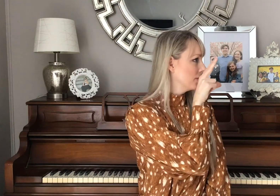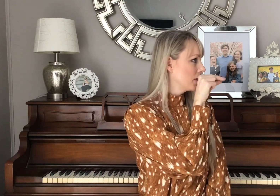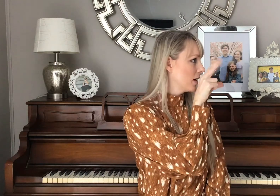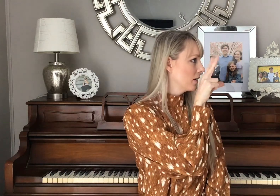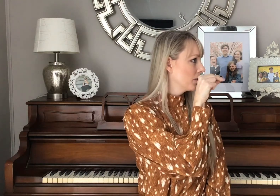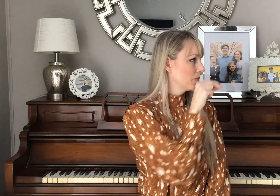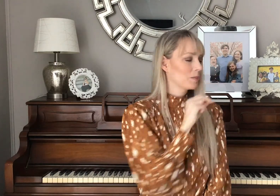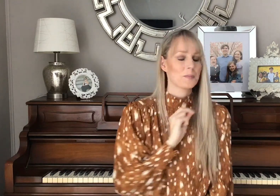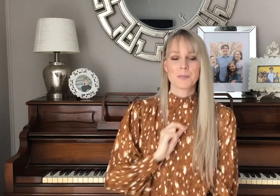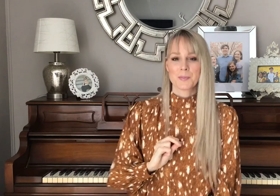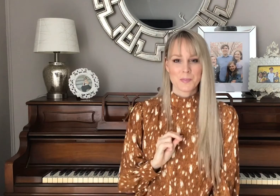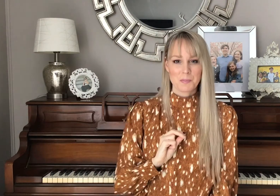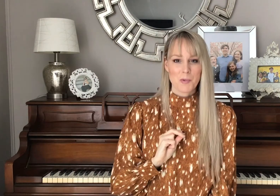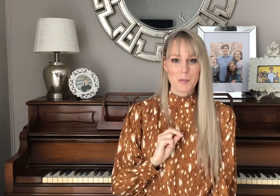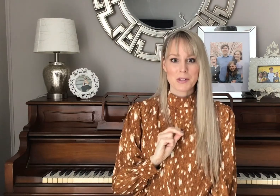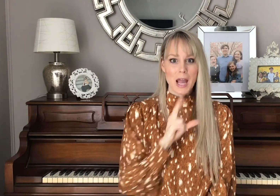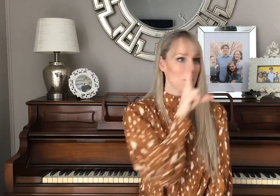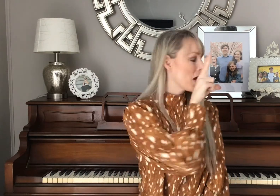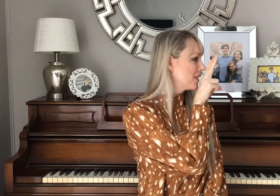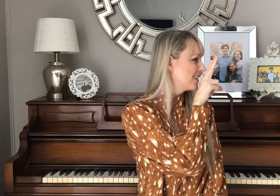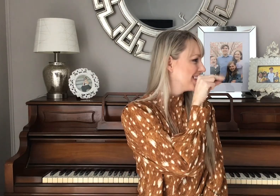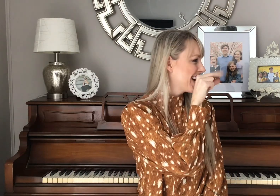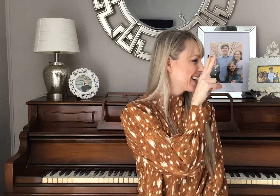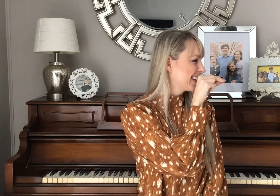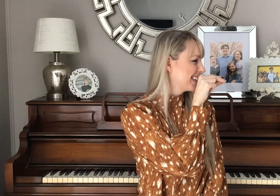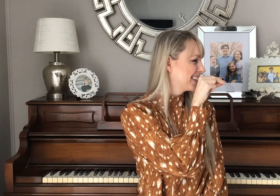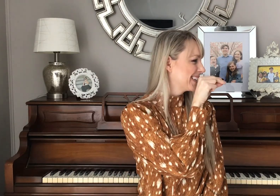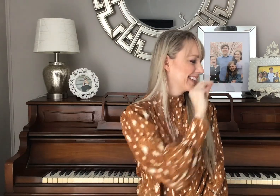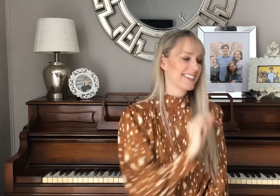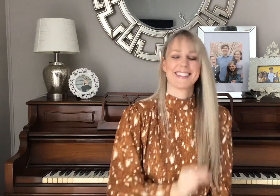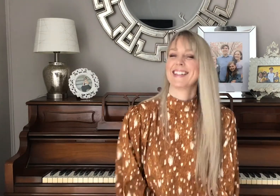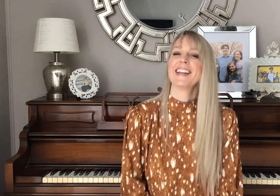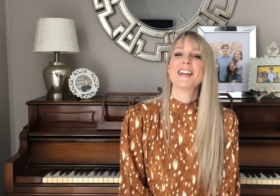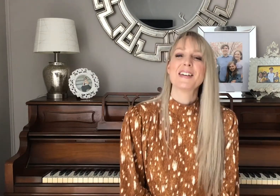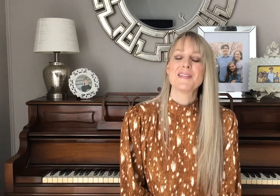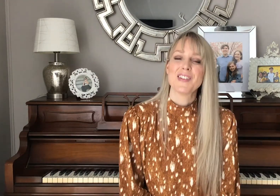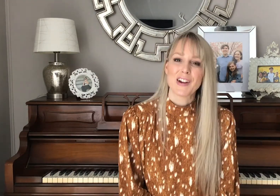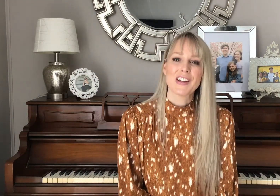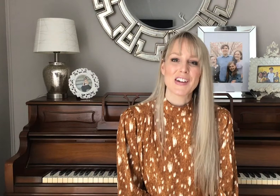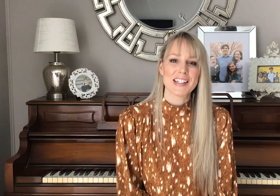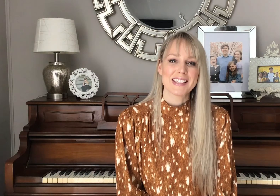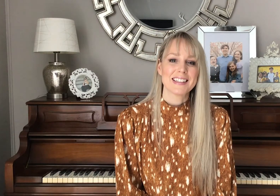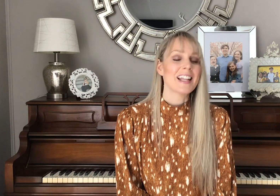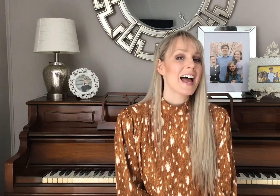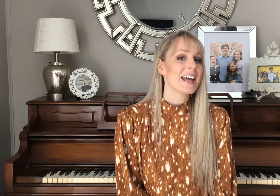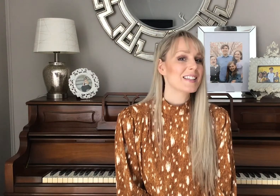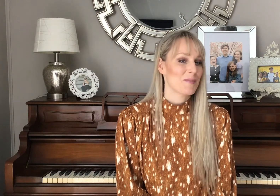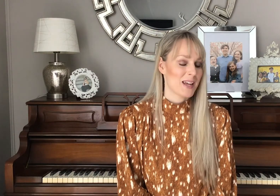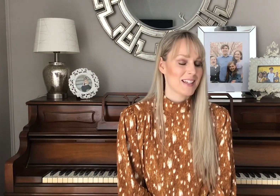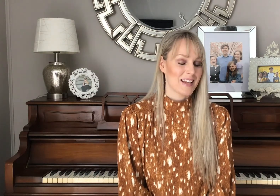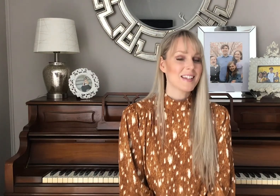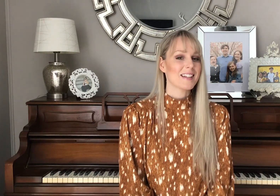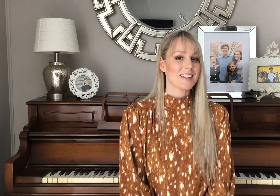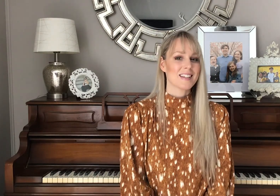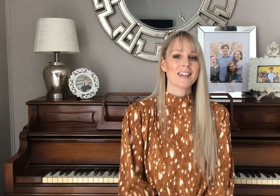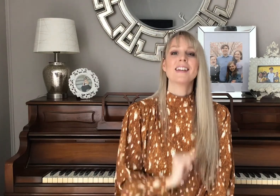duck. One more time, duck. Very good. Let's make a sentence.